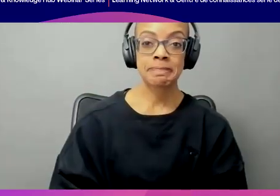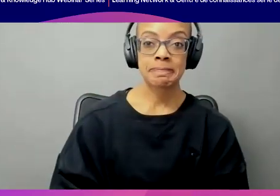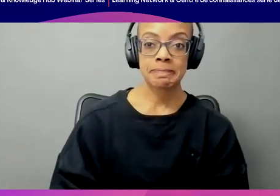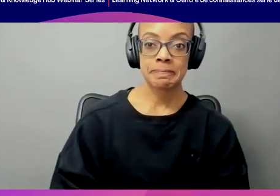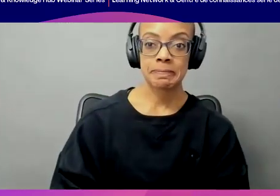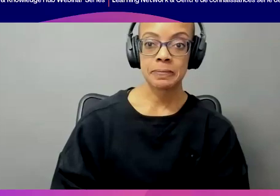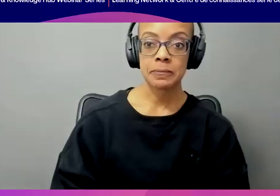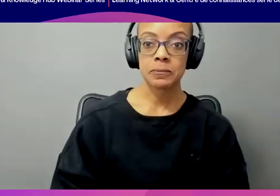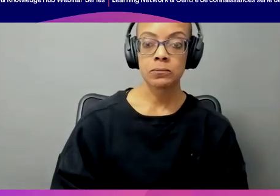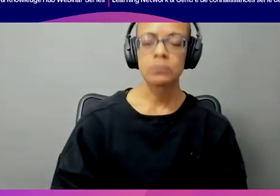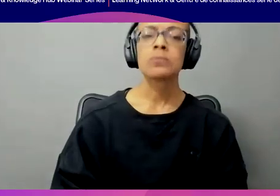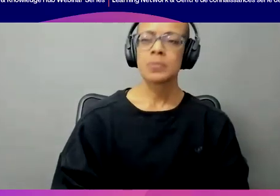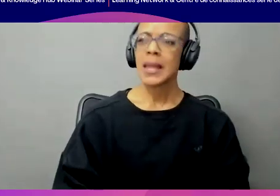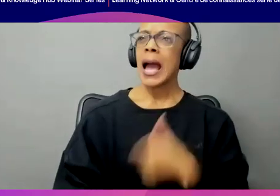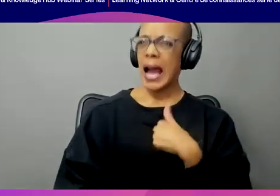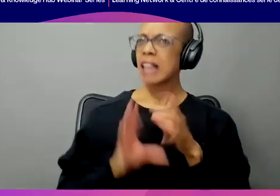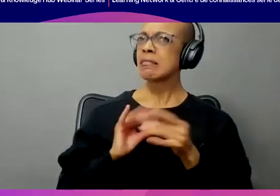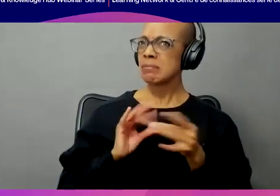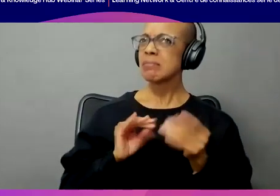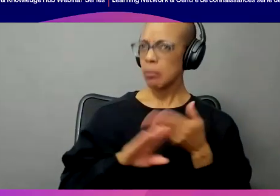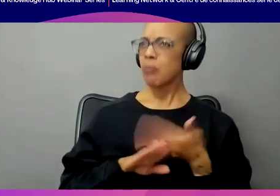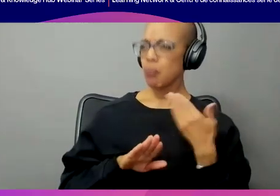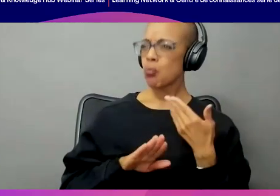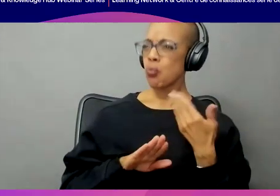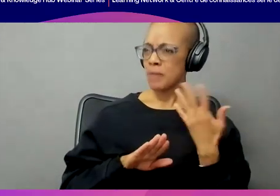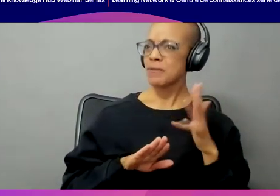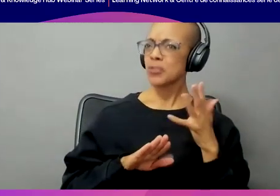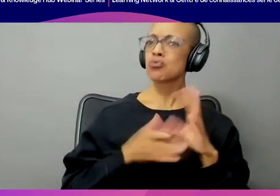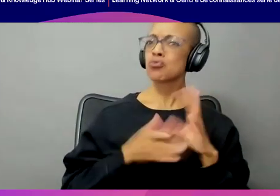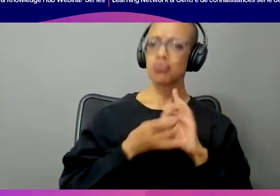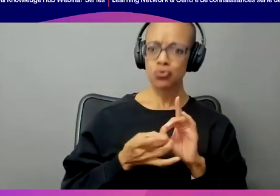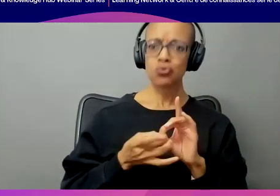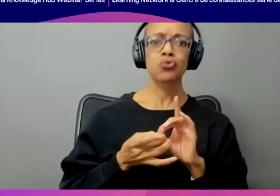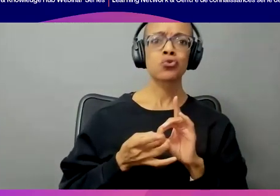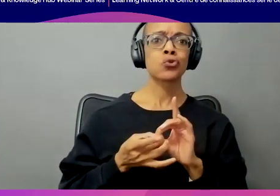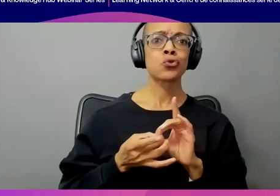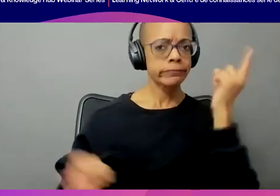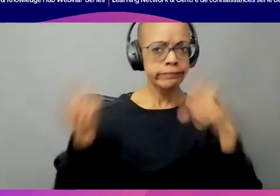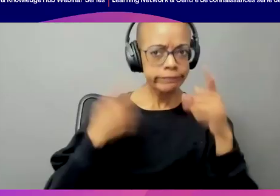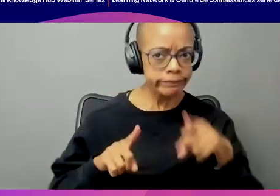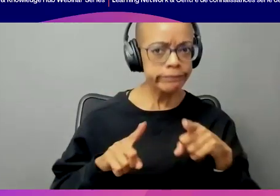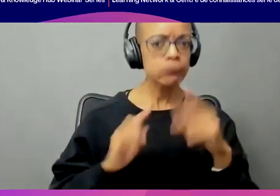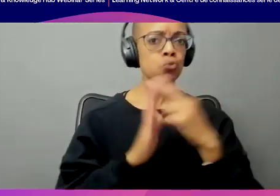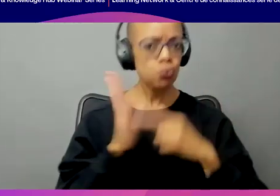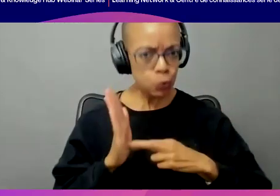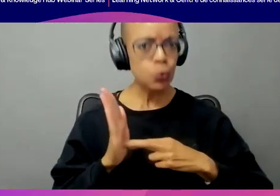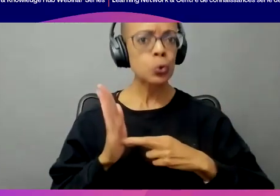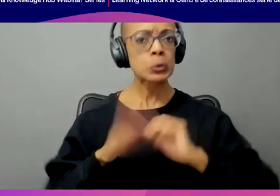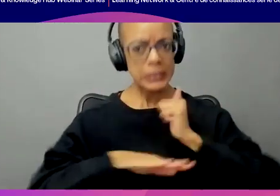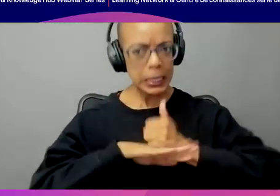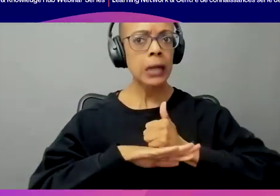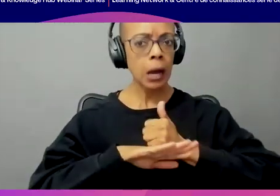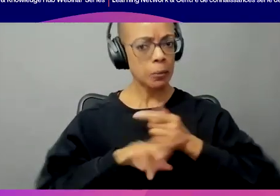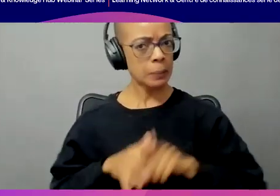Yeah, so I feel like I said a fair amount of this in terms of contracting at the beginning, setting ground rules and all the rest of that being